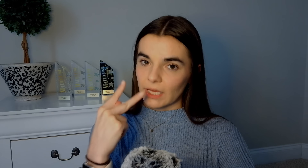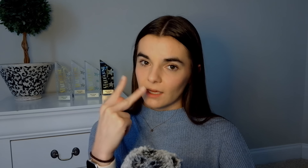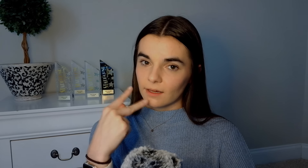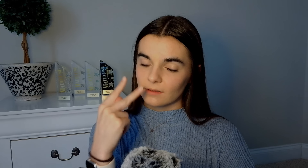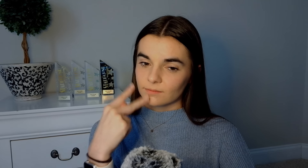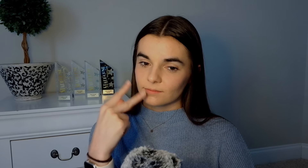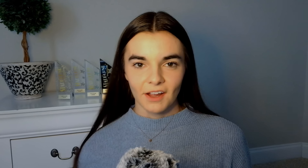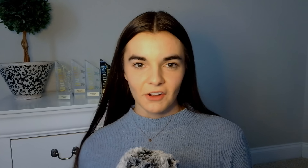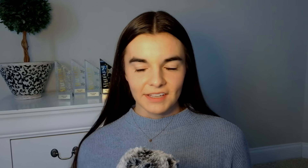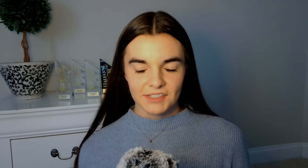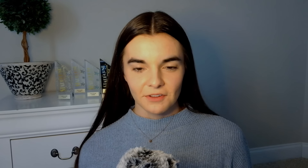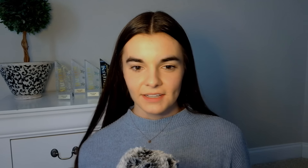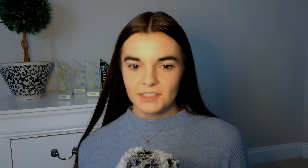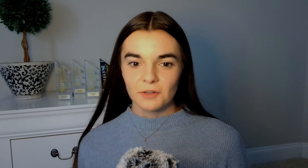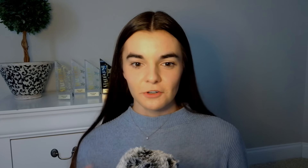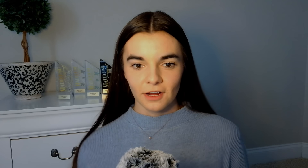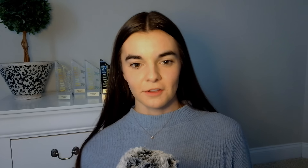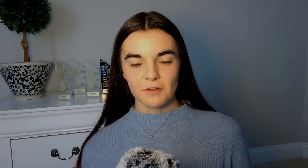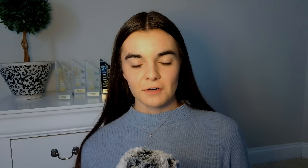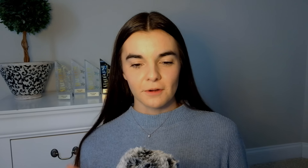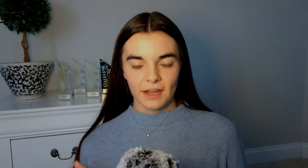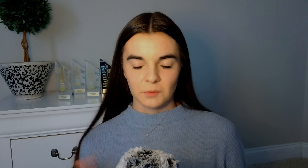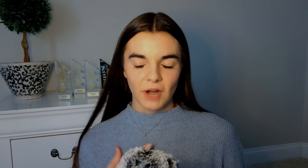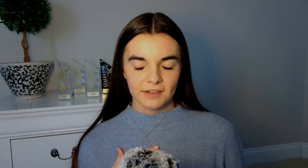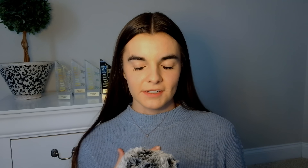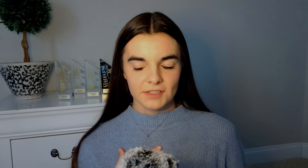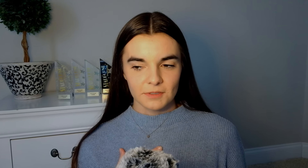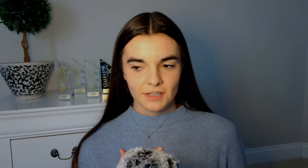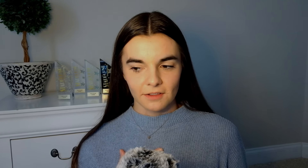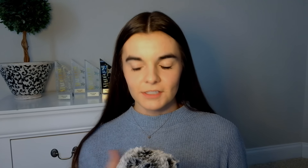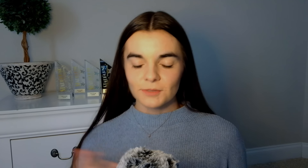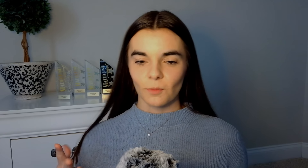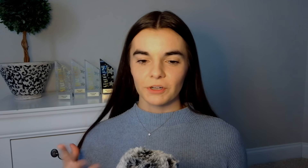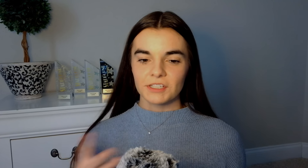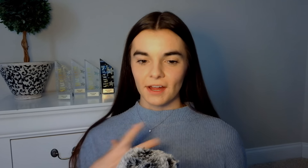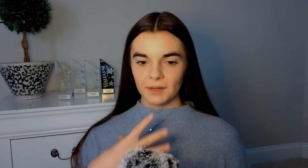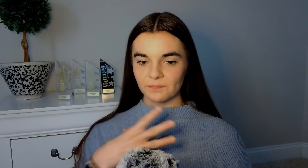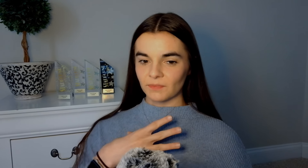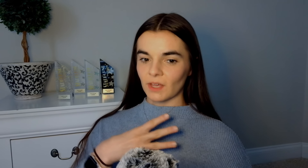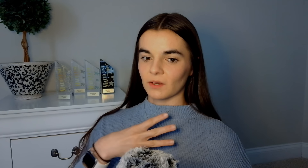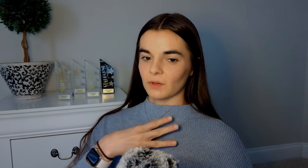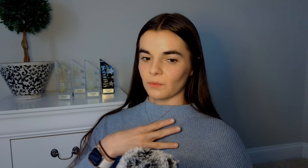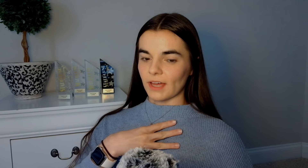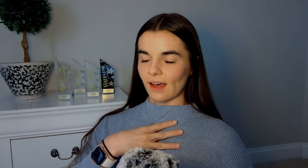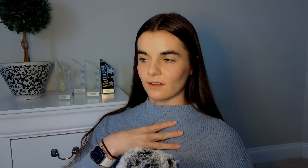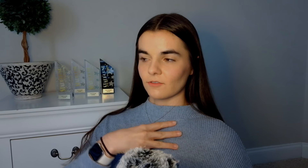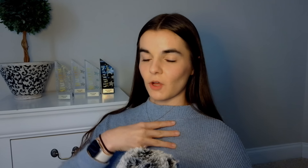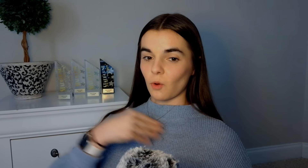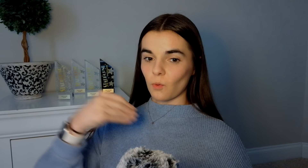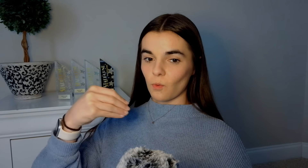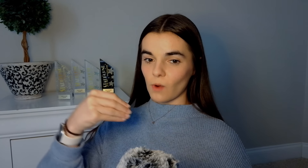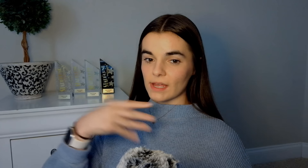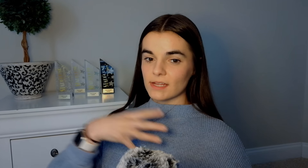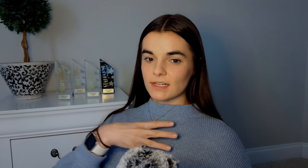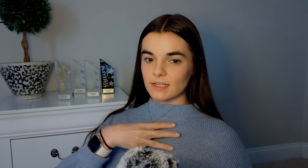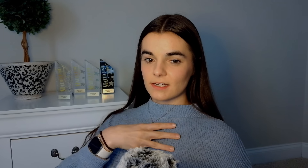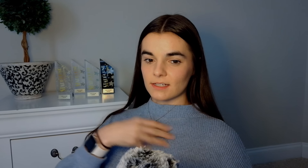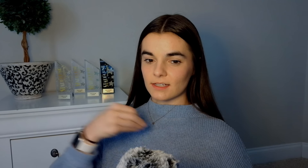Pink. Okay, so let's run through and practice those colors one more time. We have white,